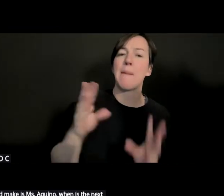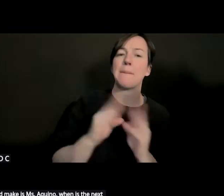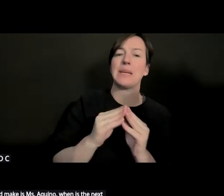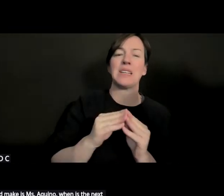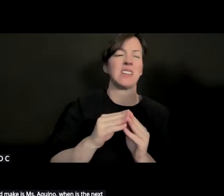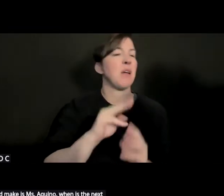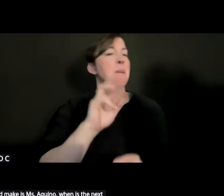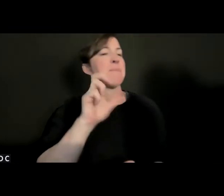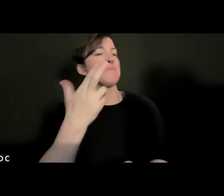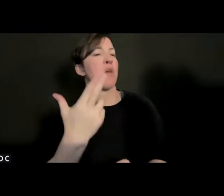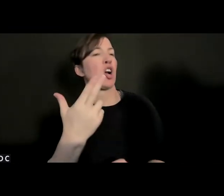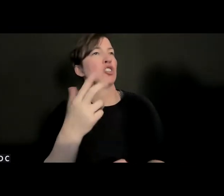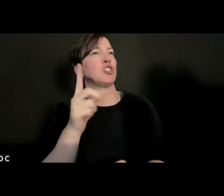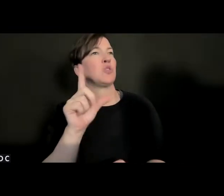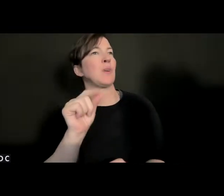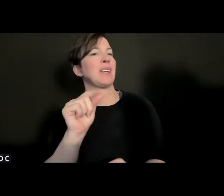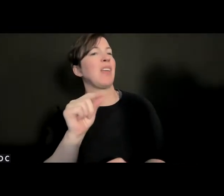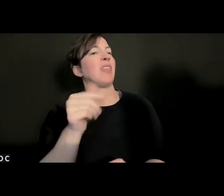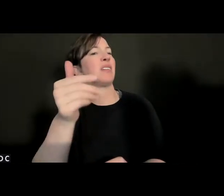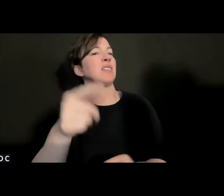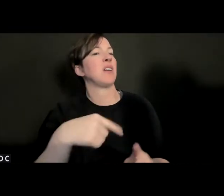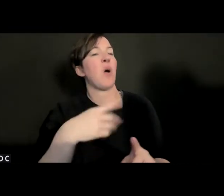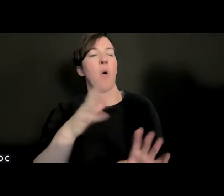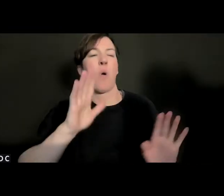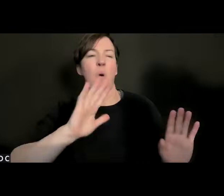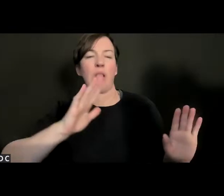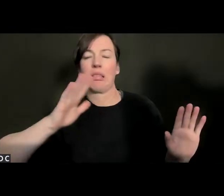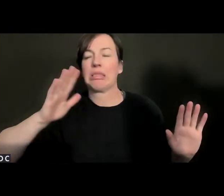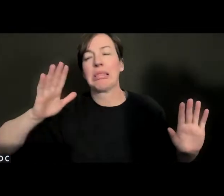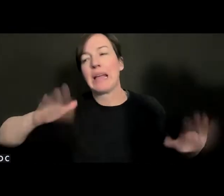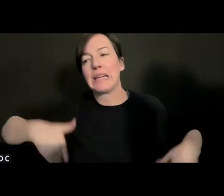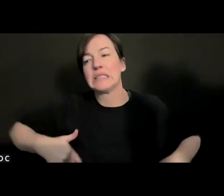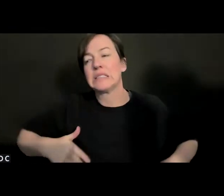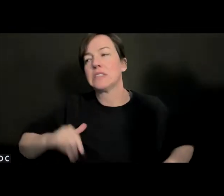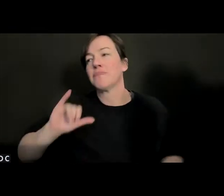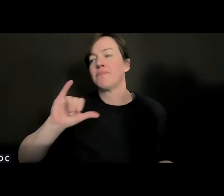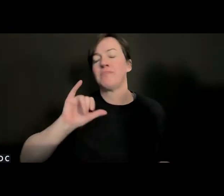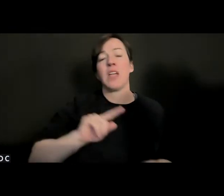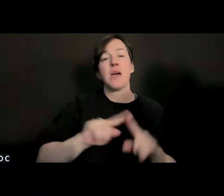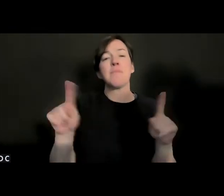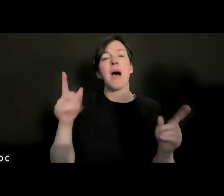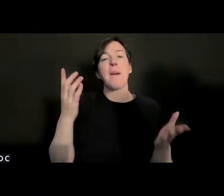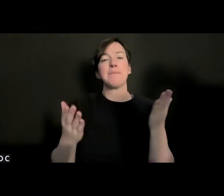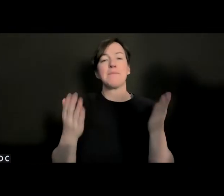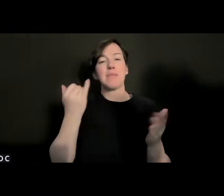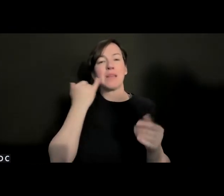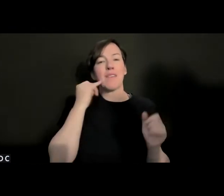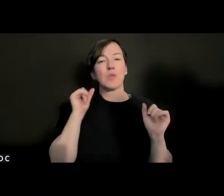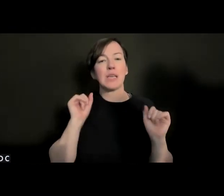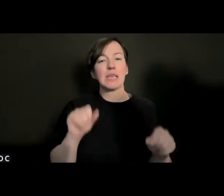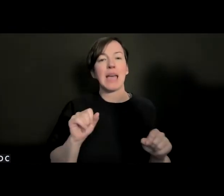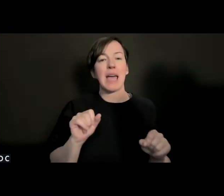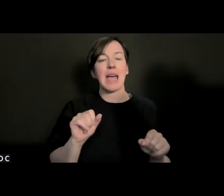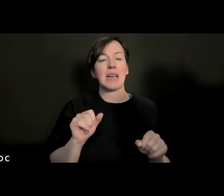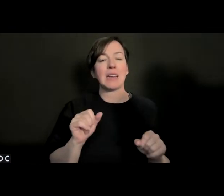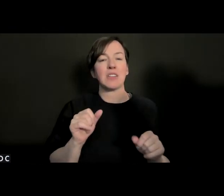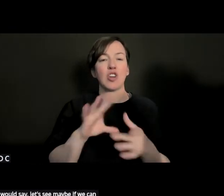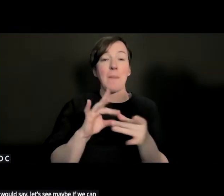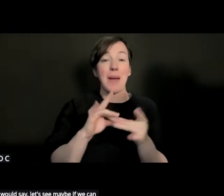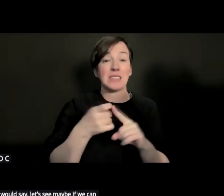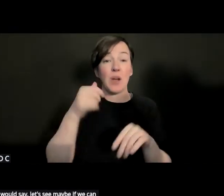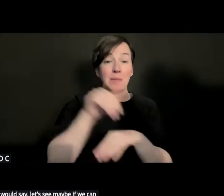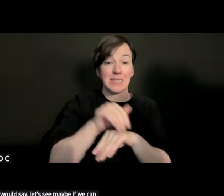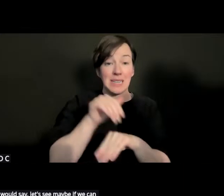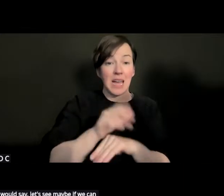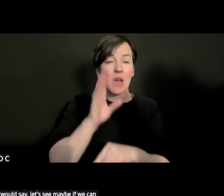Mid-March, March the 20th, I believe. Oh, that's too late. Yeah. I would say, let's see, maybe if we can grab the comments from tonight, we'll have the